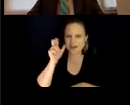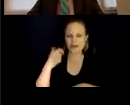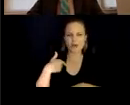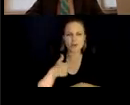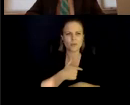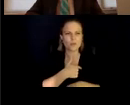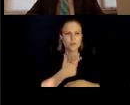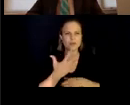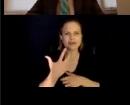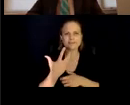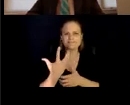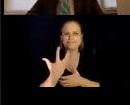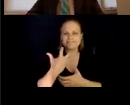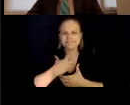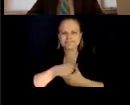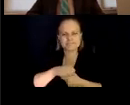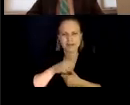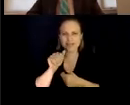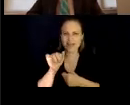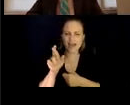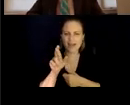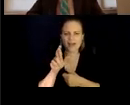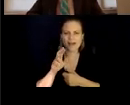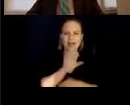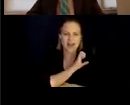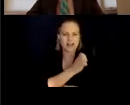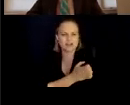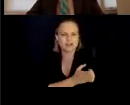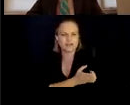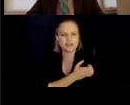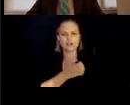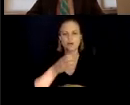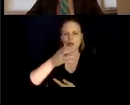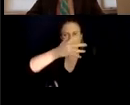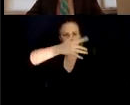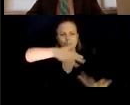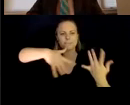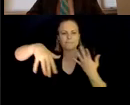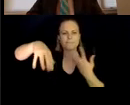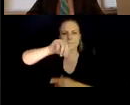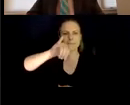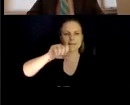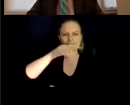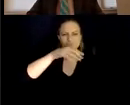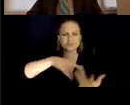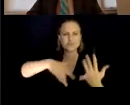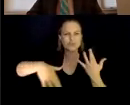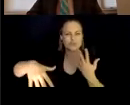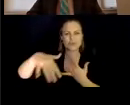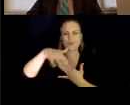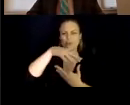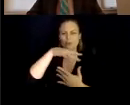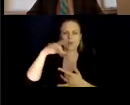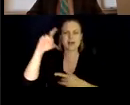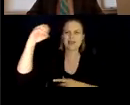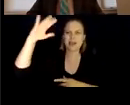the air. The distant Lake Windermere, shrouded in mist that swirled in what appeared to be ethereal strands of light